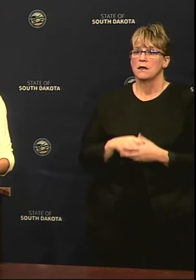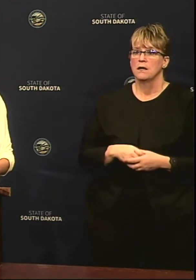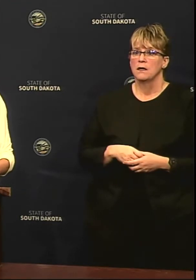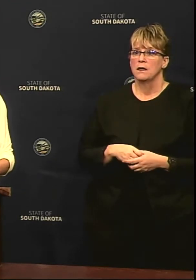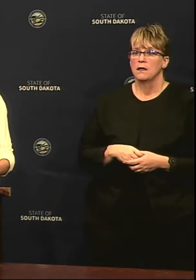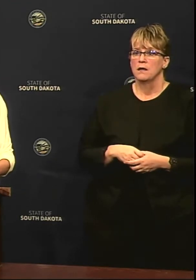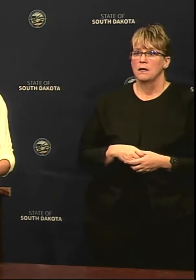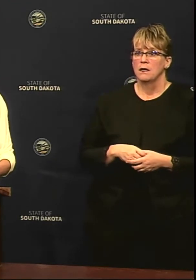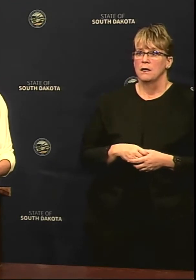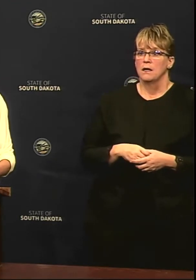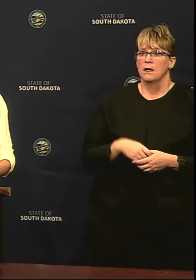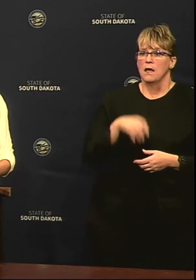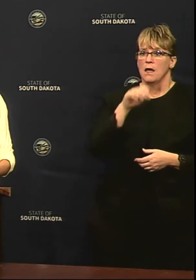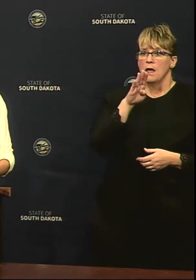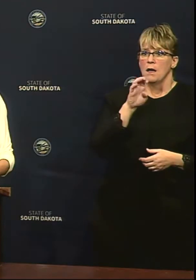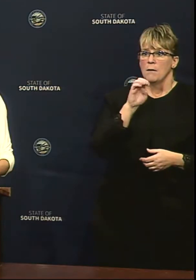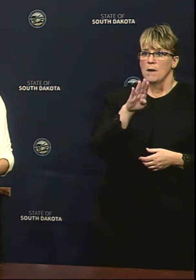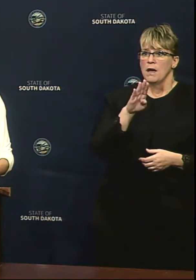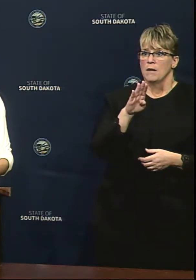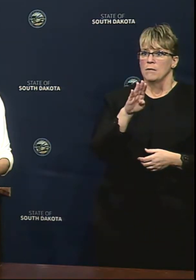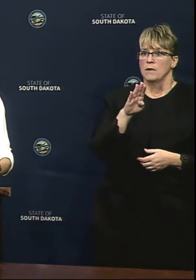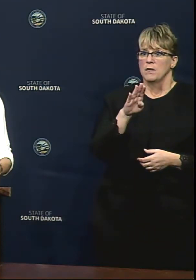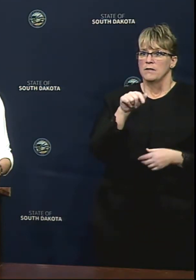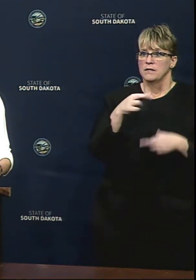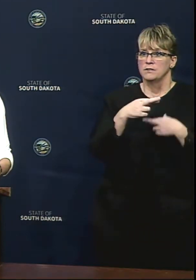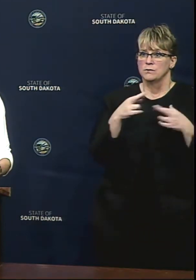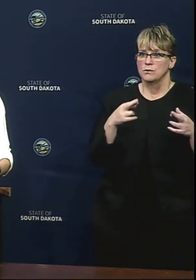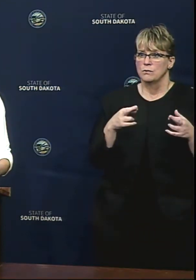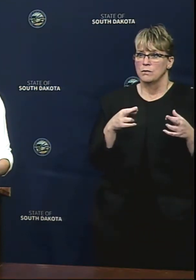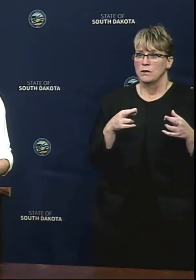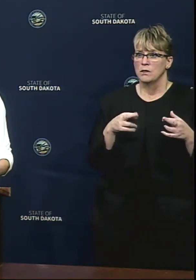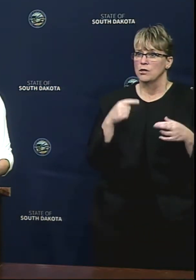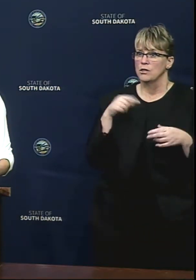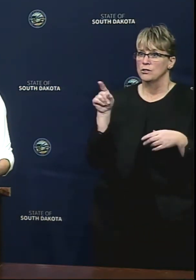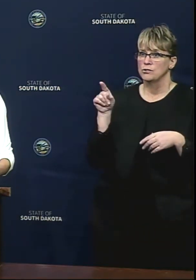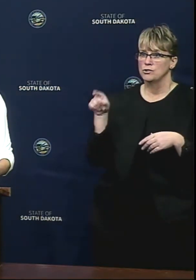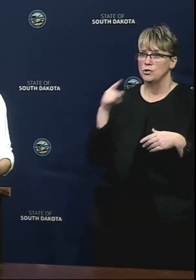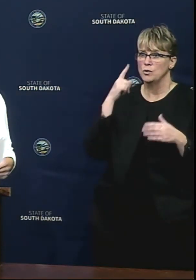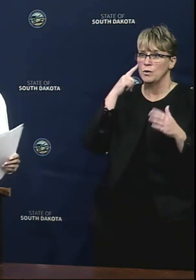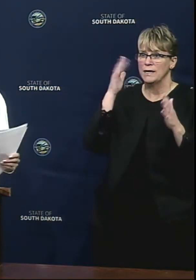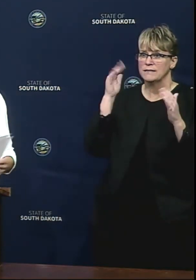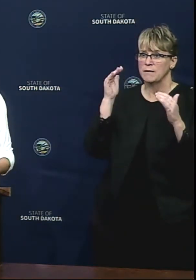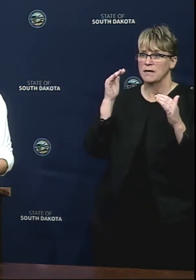Yes. Bob Mercer, Keller. Yes, Bob, go ahead. Do you expect the curve